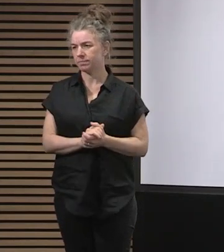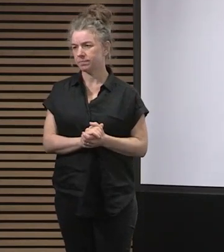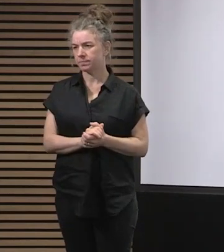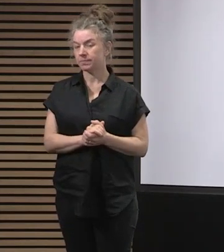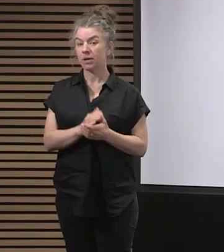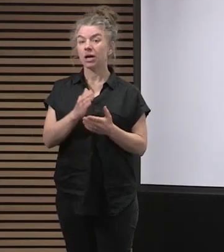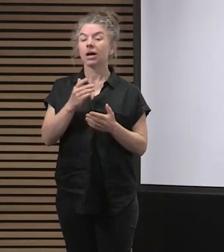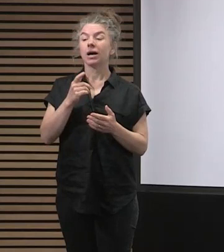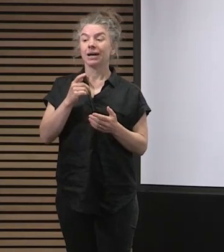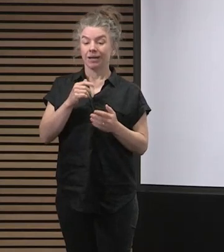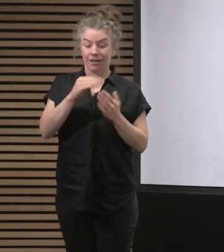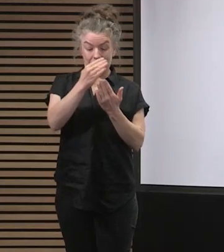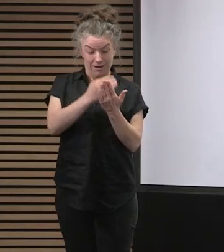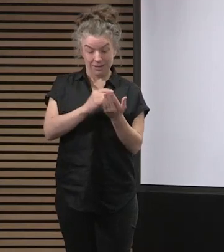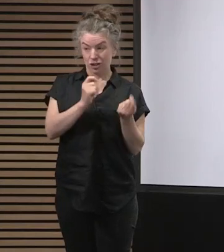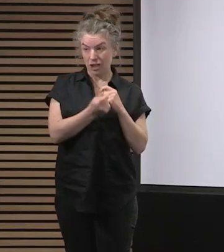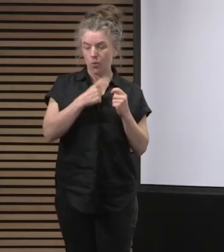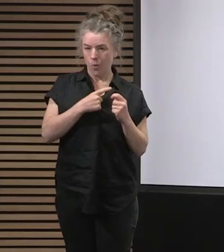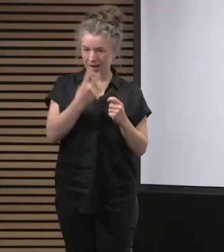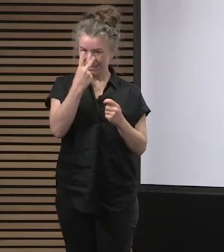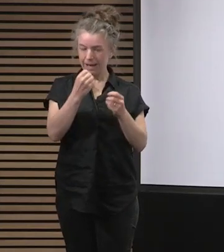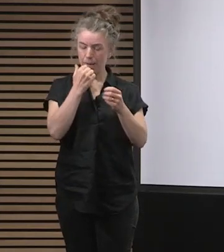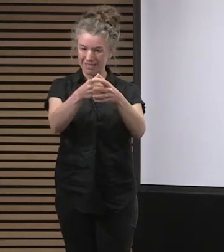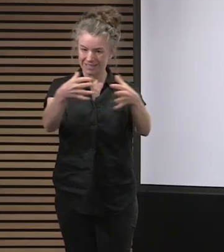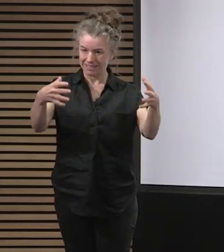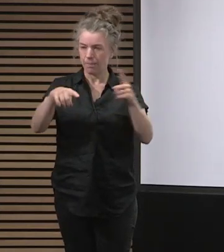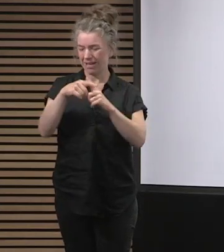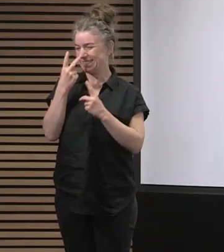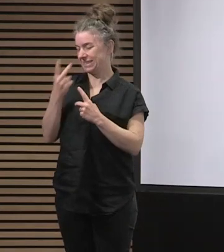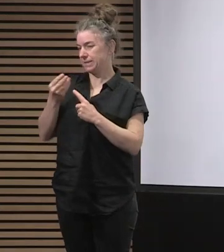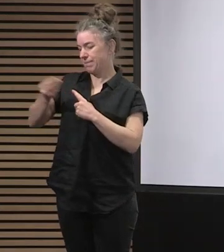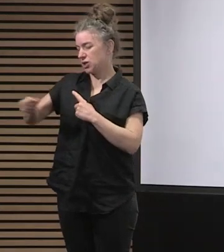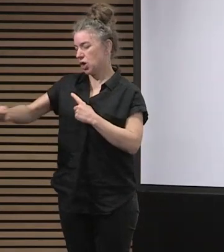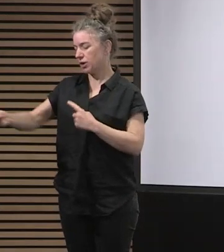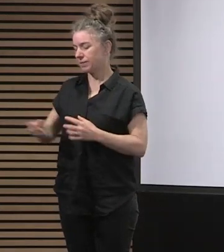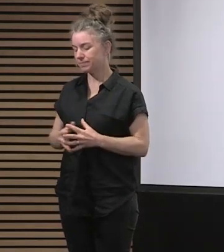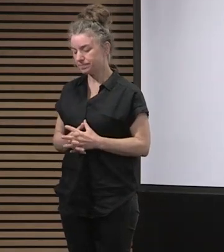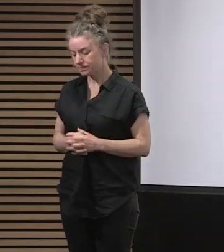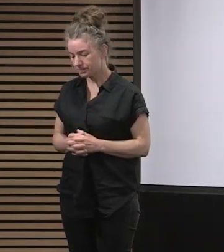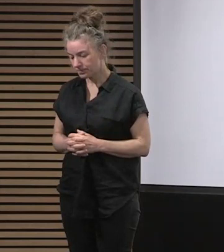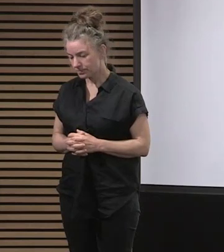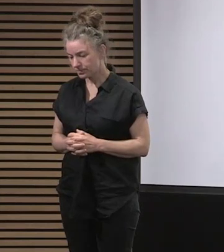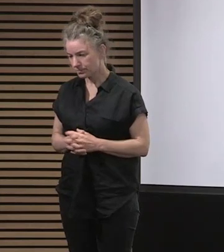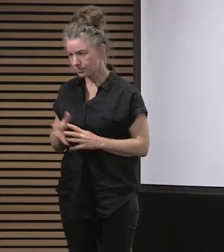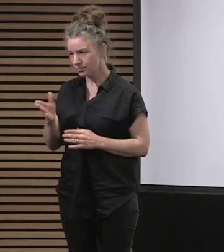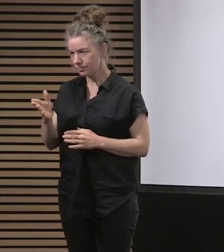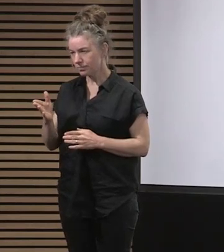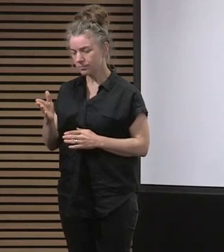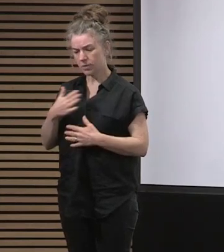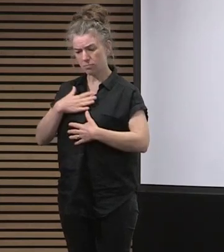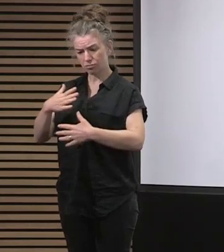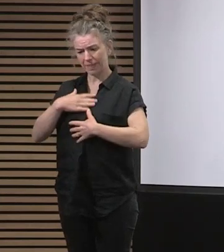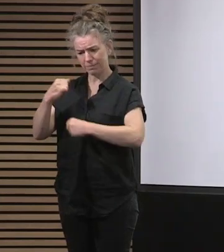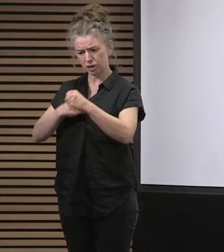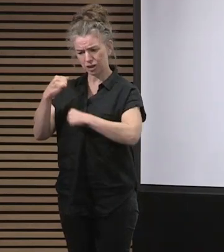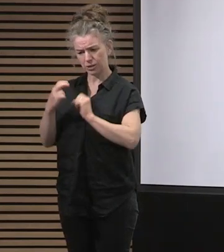number of cases and evidence of community transmission. With Then that we're hearing ventilators, examples how many of do Sorry, we go ahead. have been. With ventilators, how many do we have